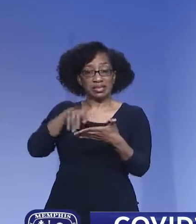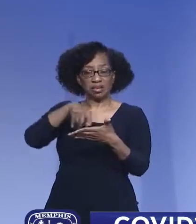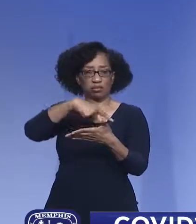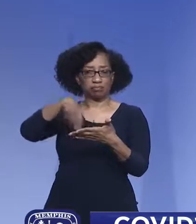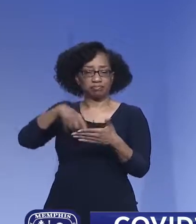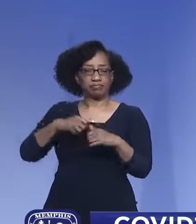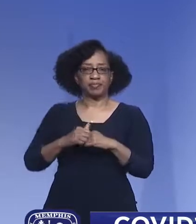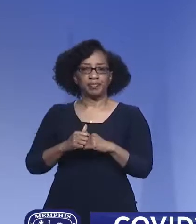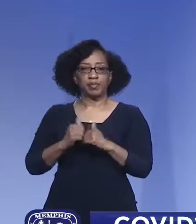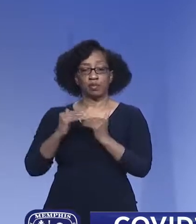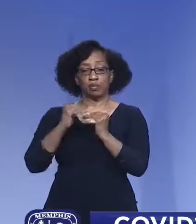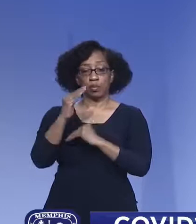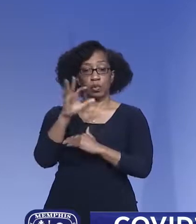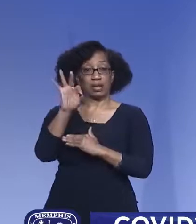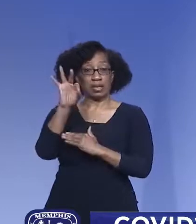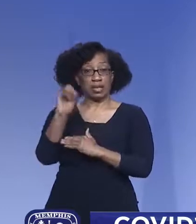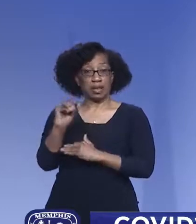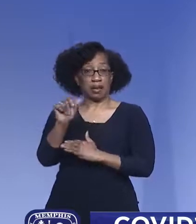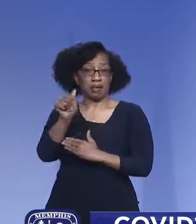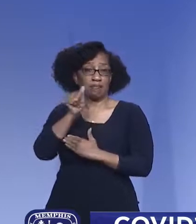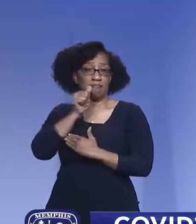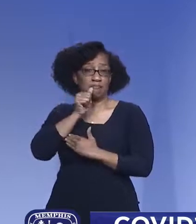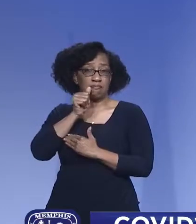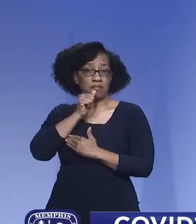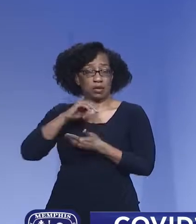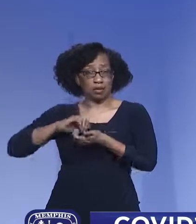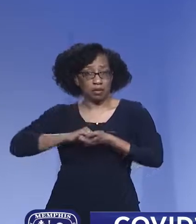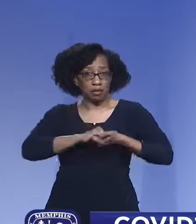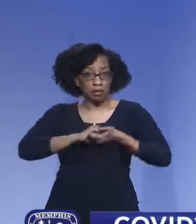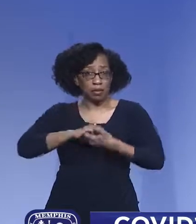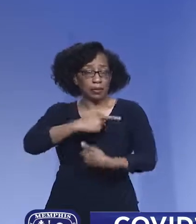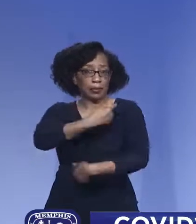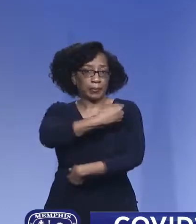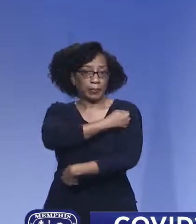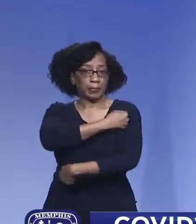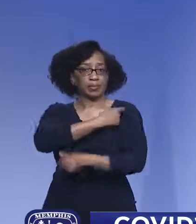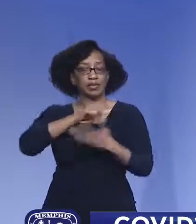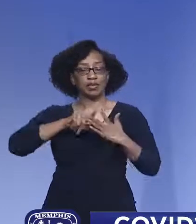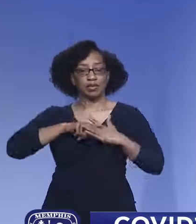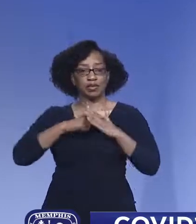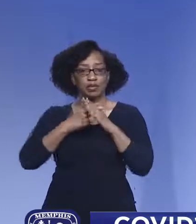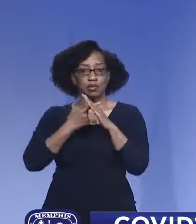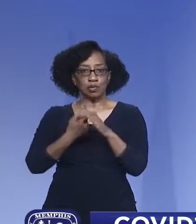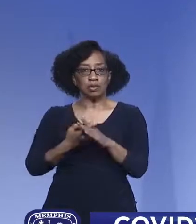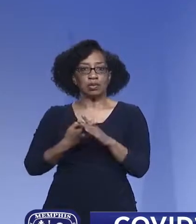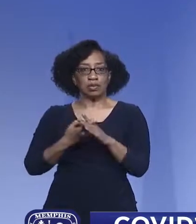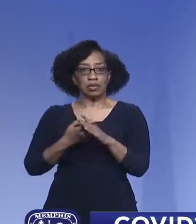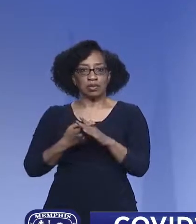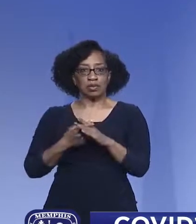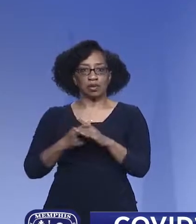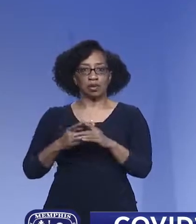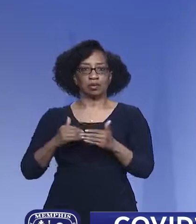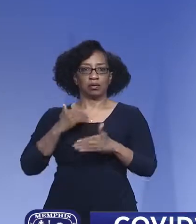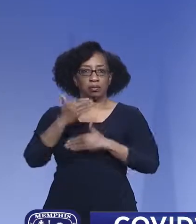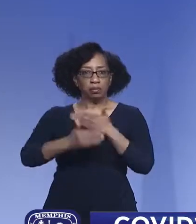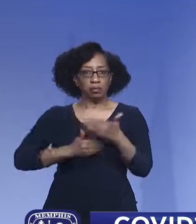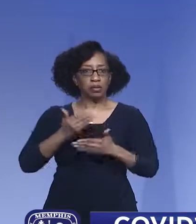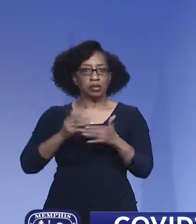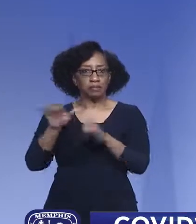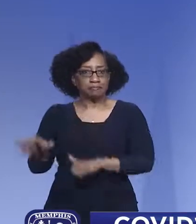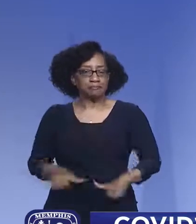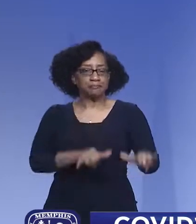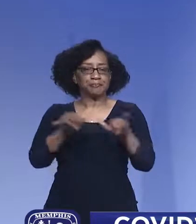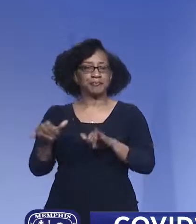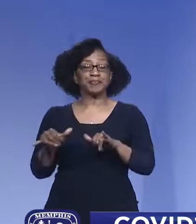more than 90 private partners now who are administering the vaccine as we begin to normalize the process. So